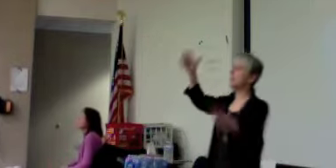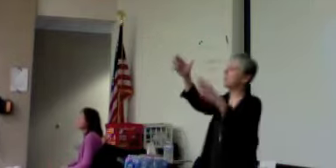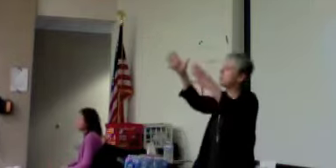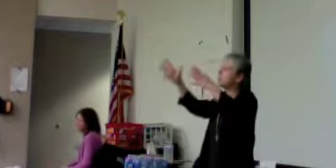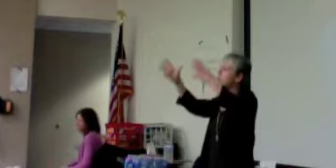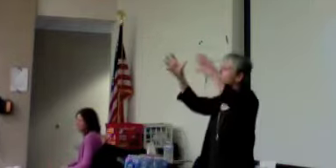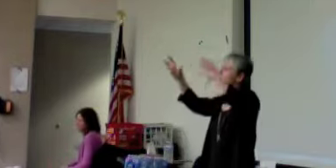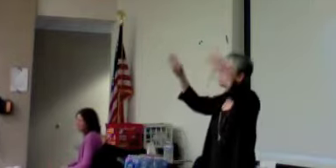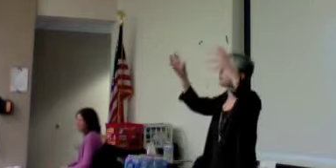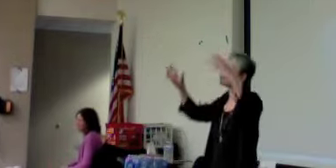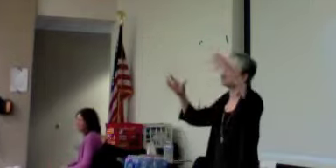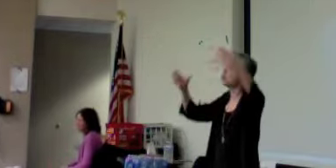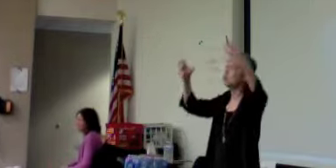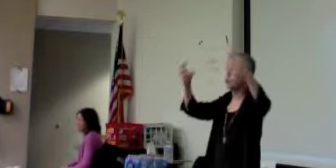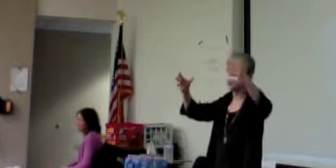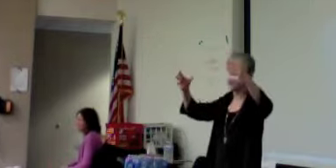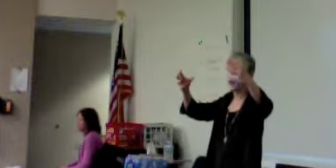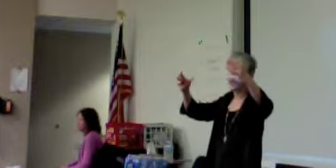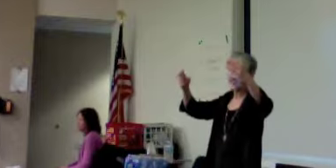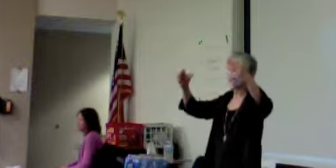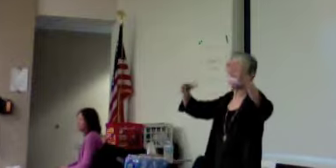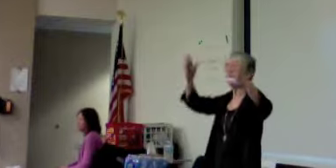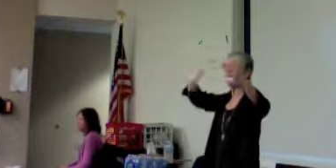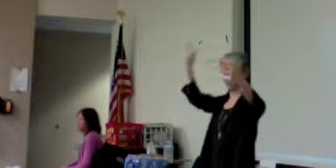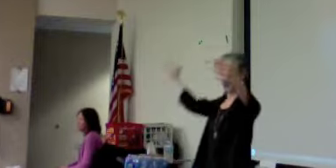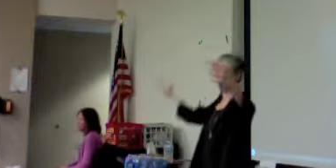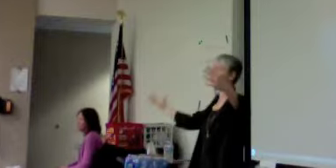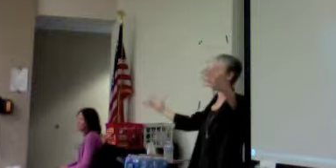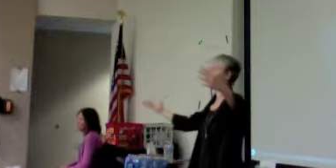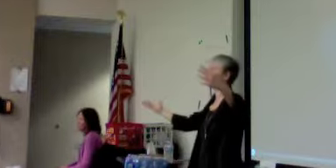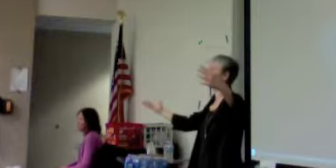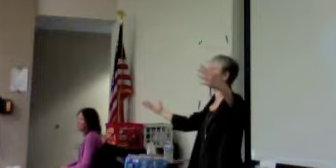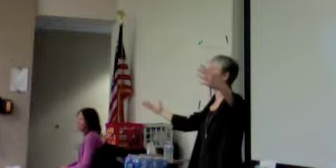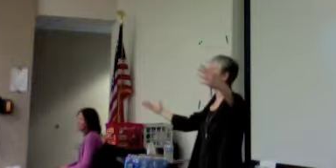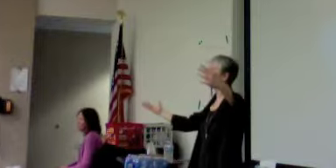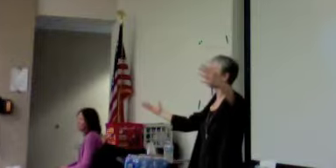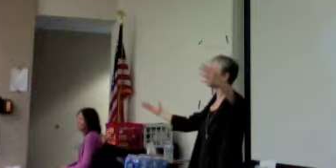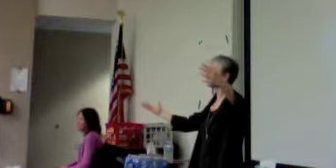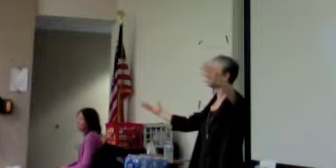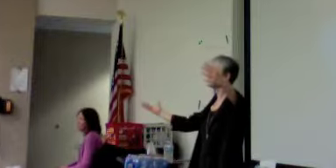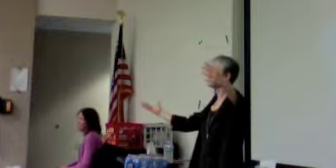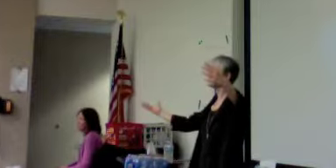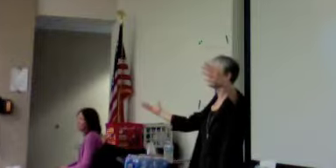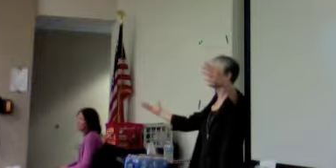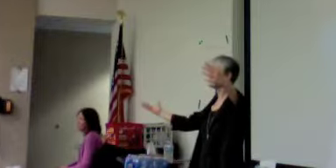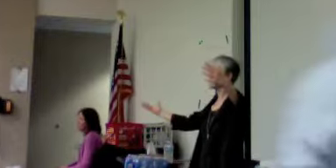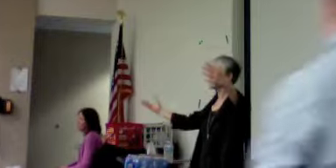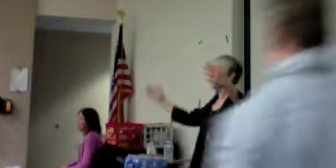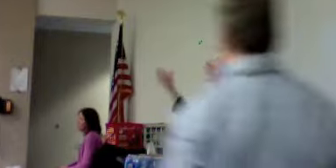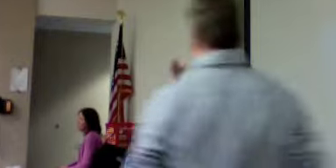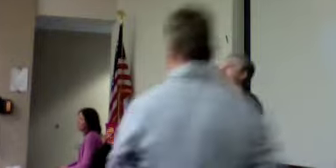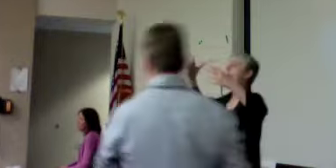for the themes that we saw in the first two, and seeing if they carried a third one.